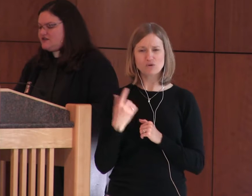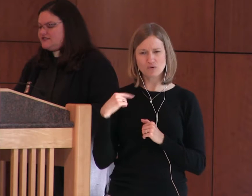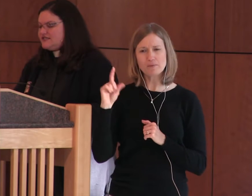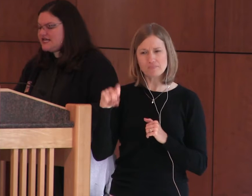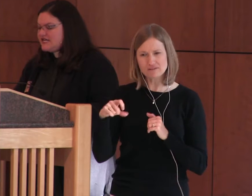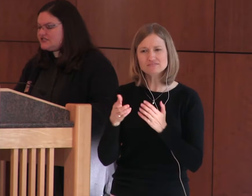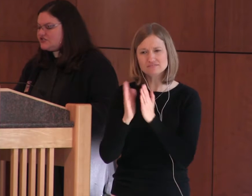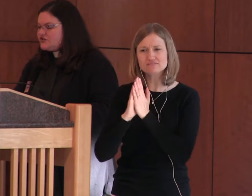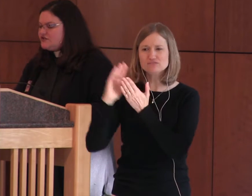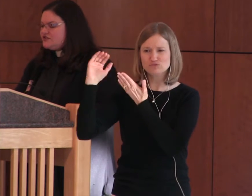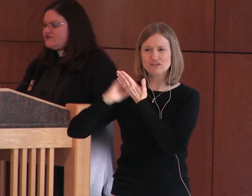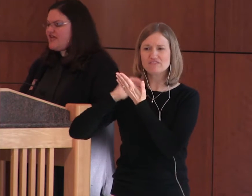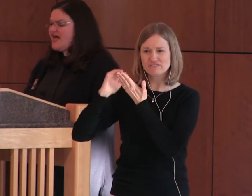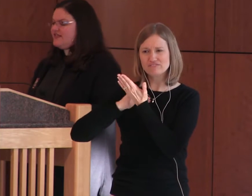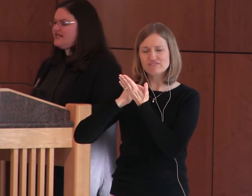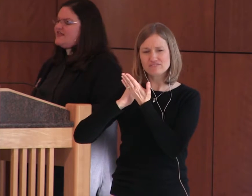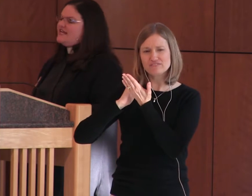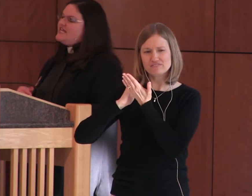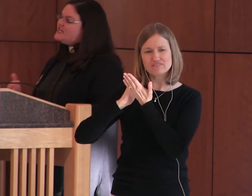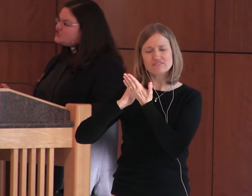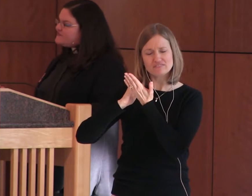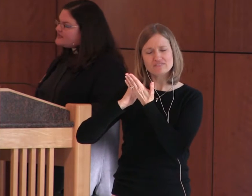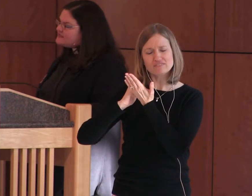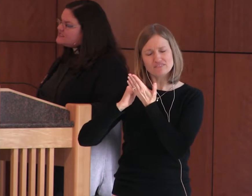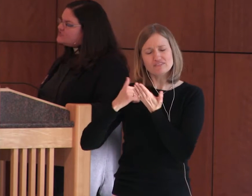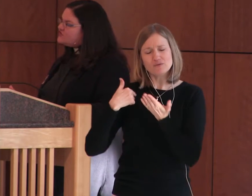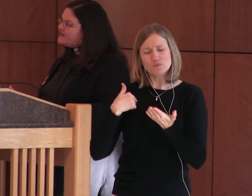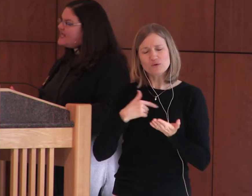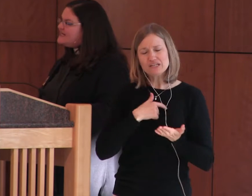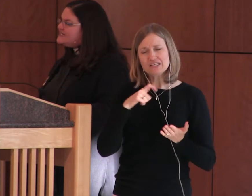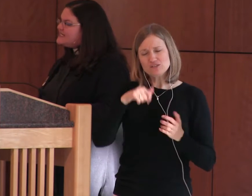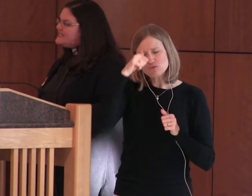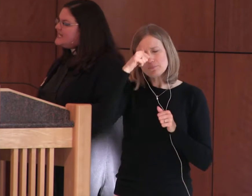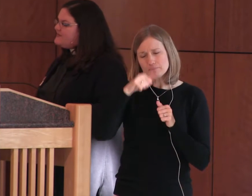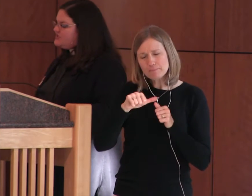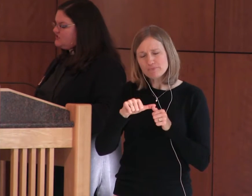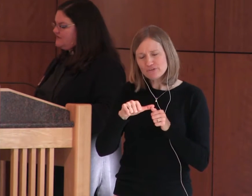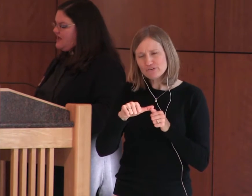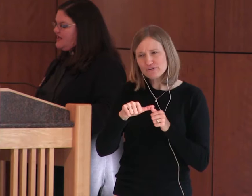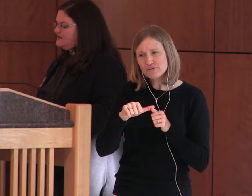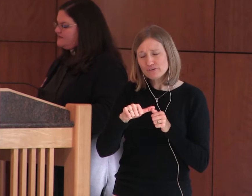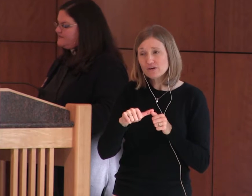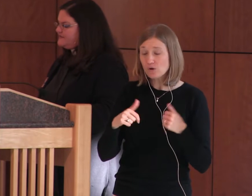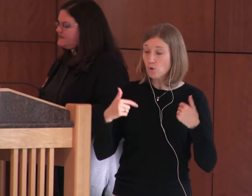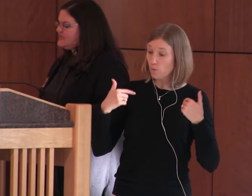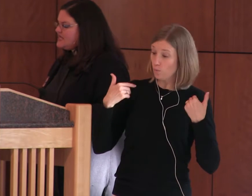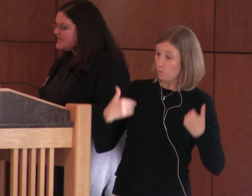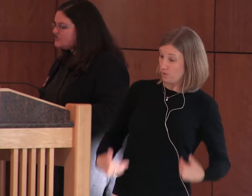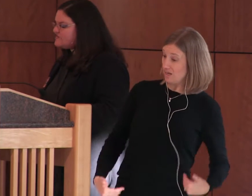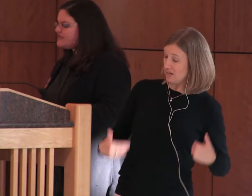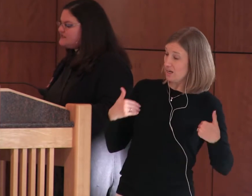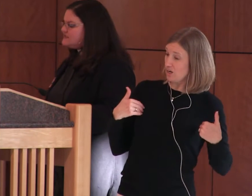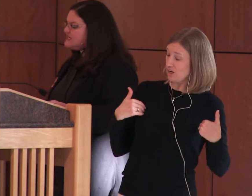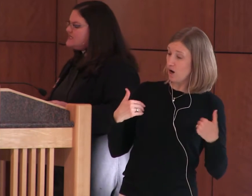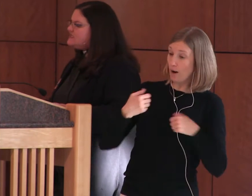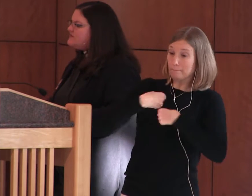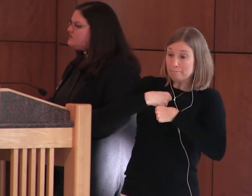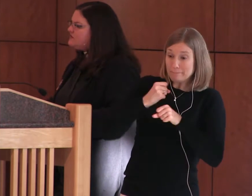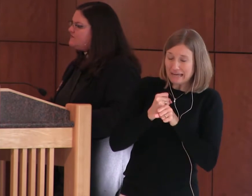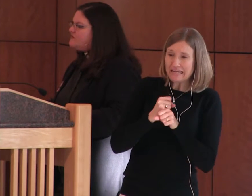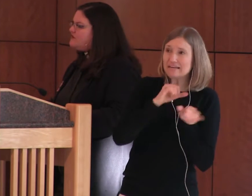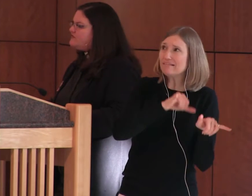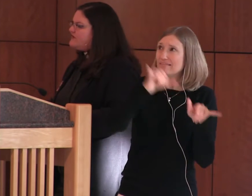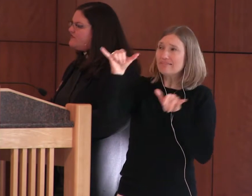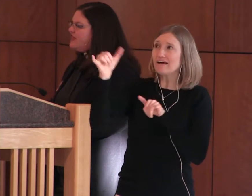Our hearts need to turn to the reality that each of us is created in the image of God. Each of us is